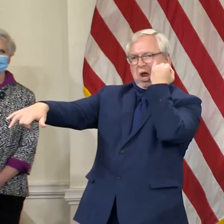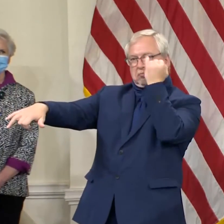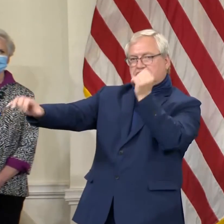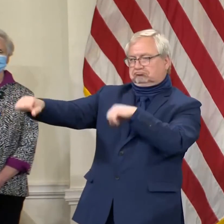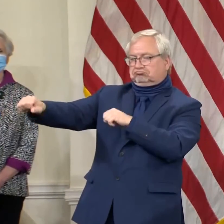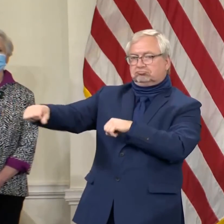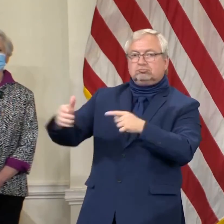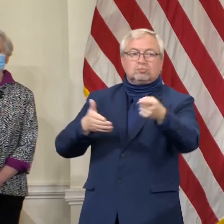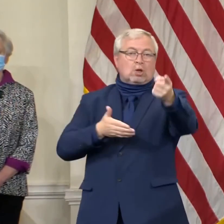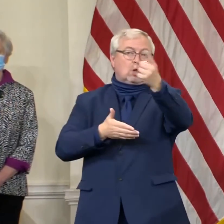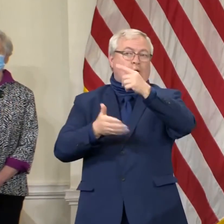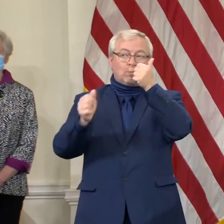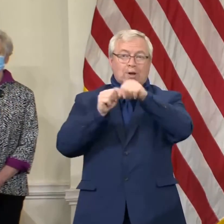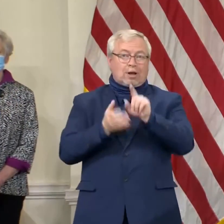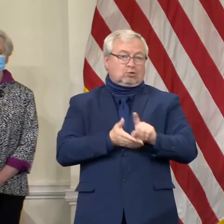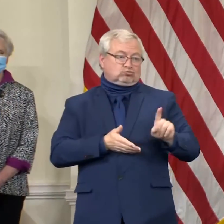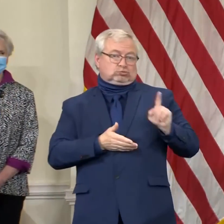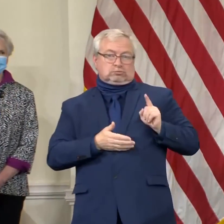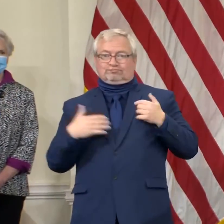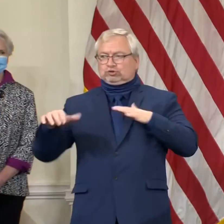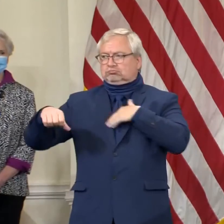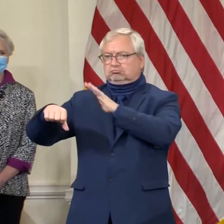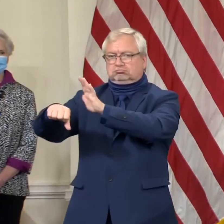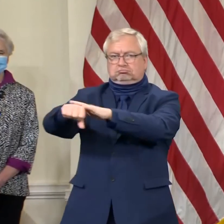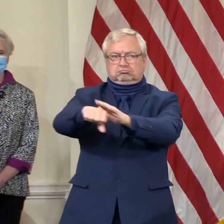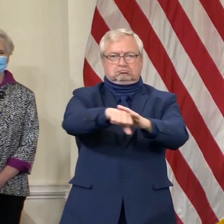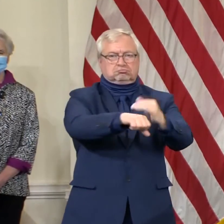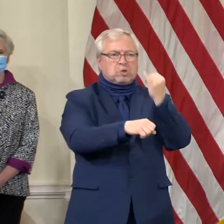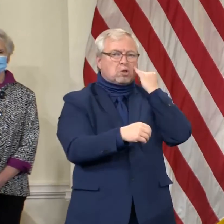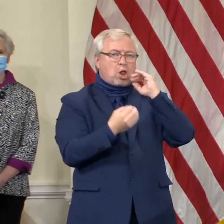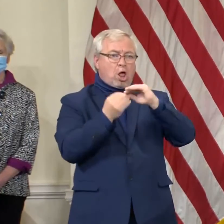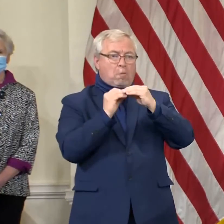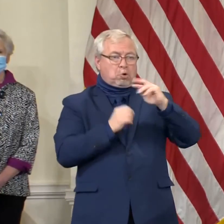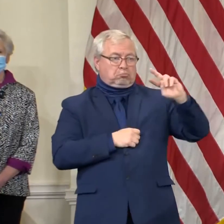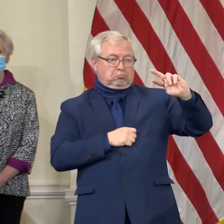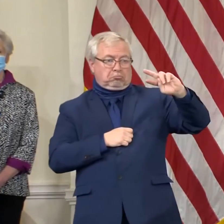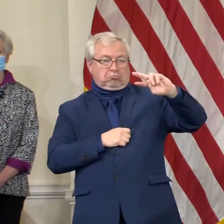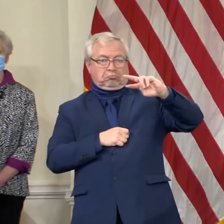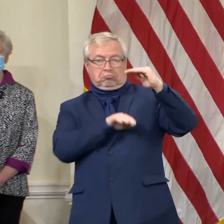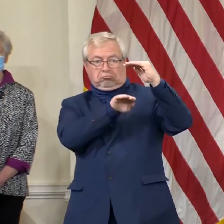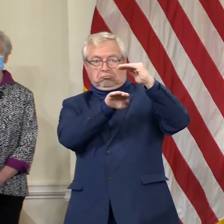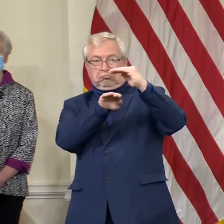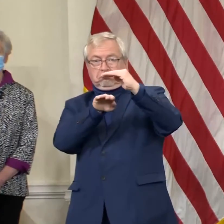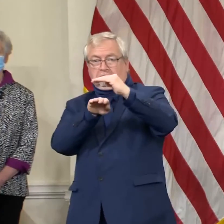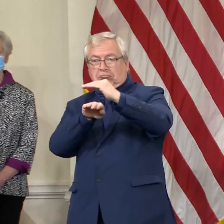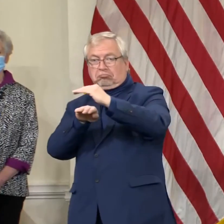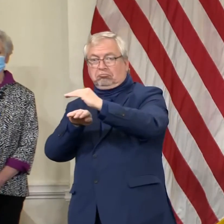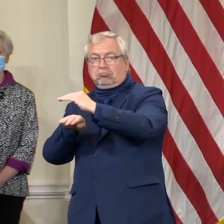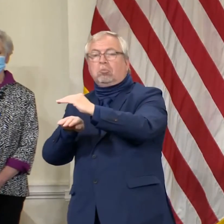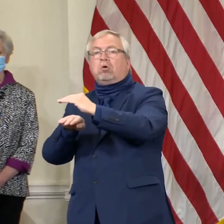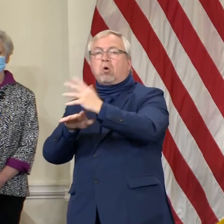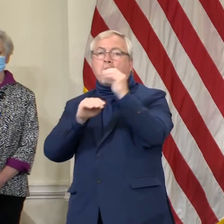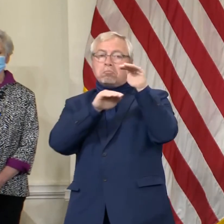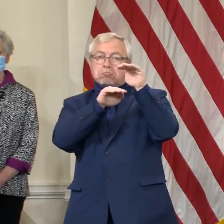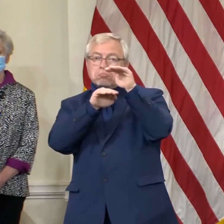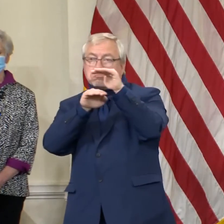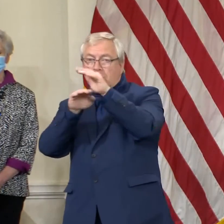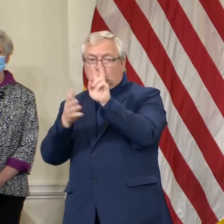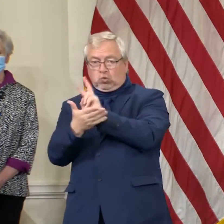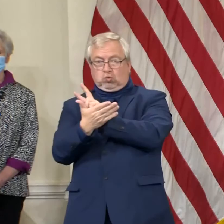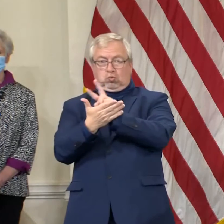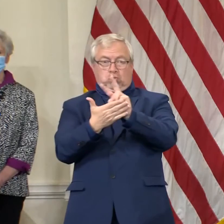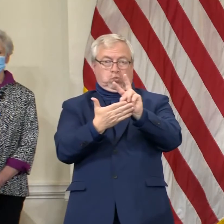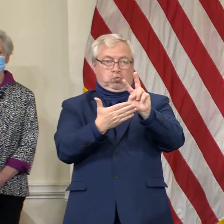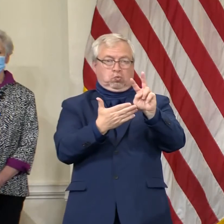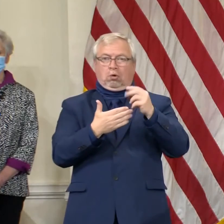the numbers continue to have these kinds of trends, for over a 2-week period, we would be ready to move into